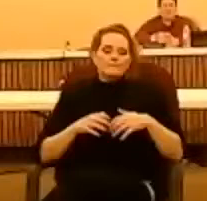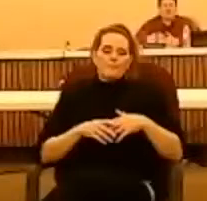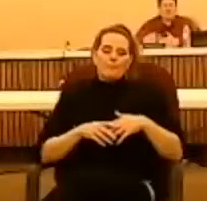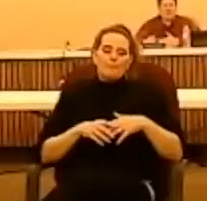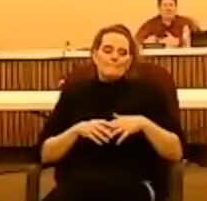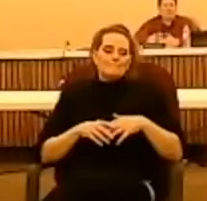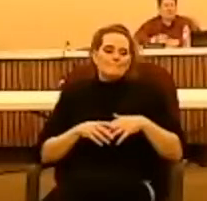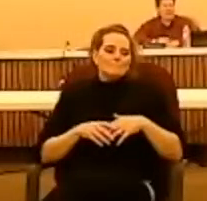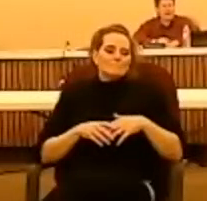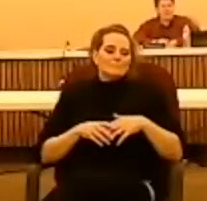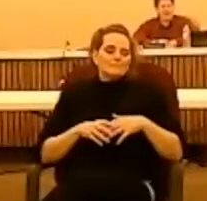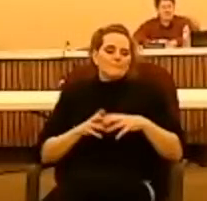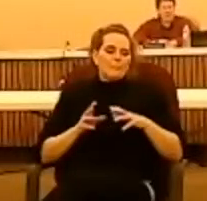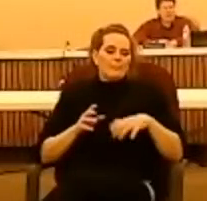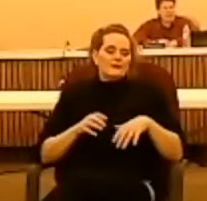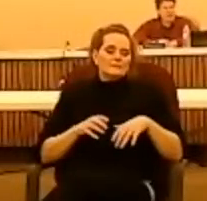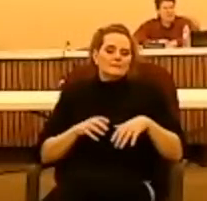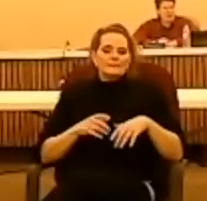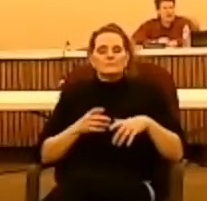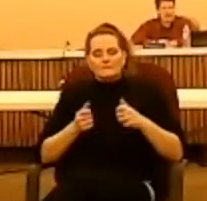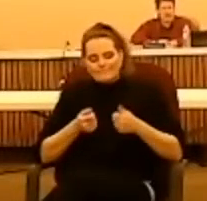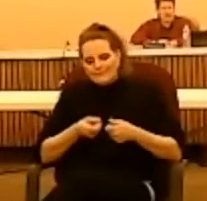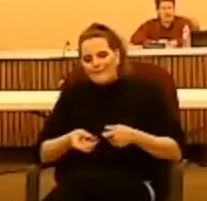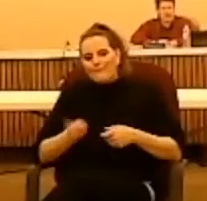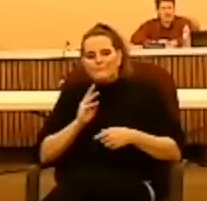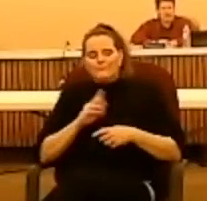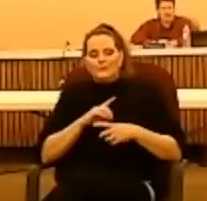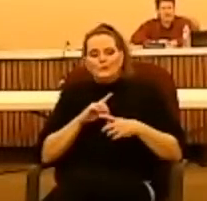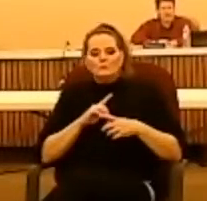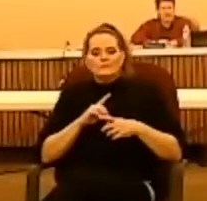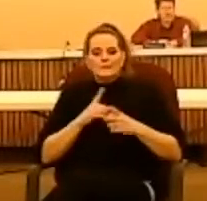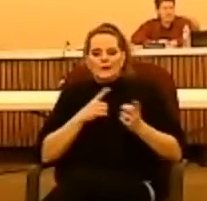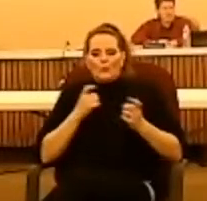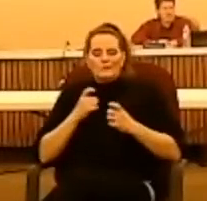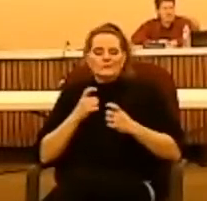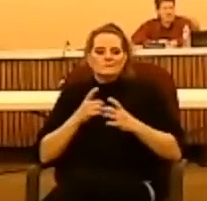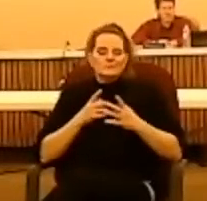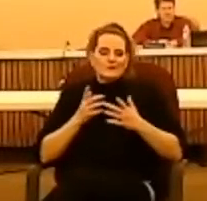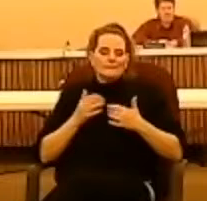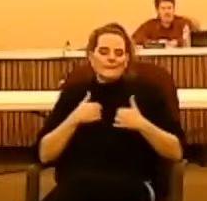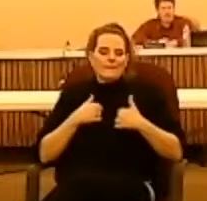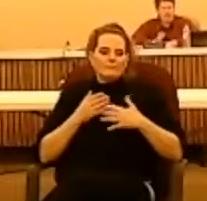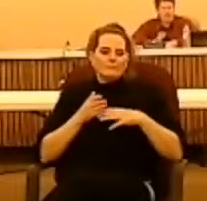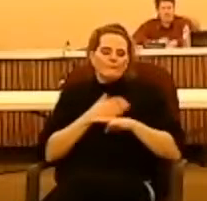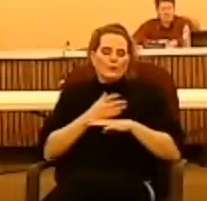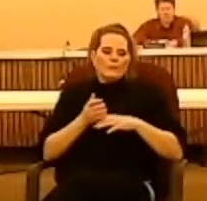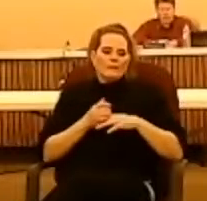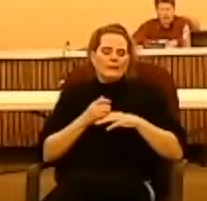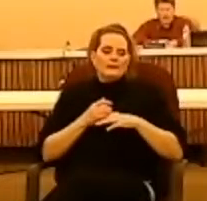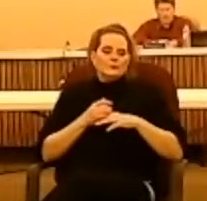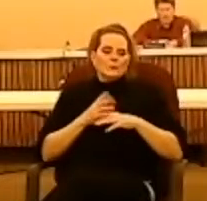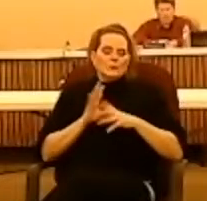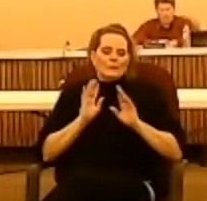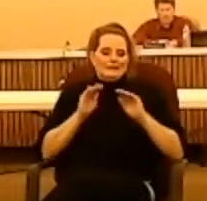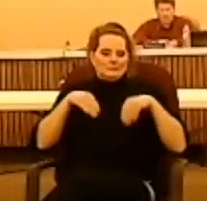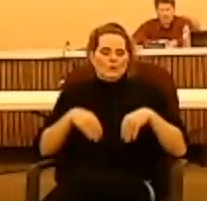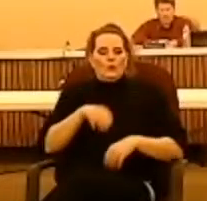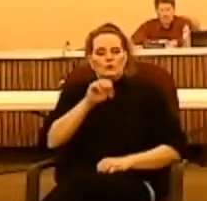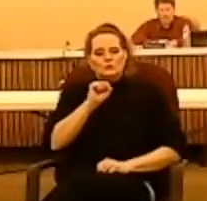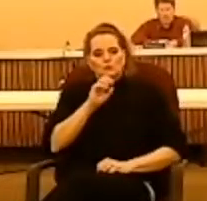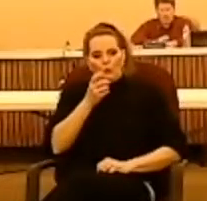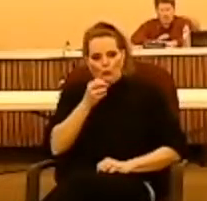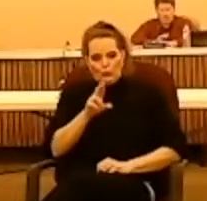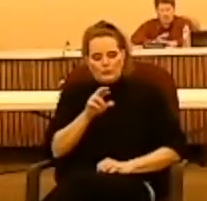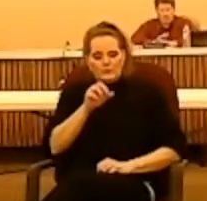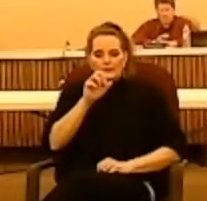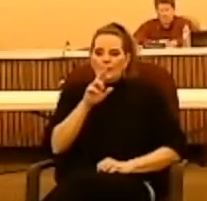there's a bunch of steps before they can actually start installing the solar arrays, but it's been great having